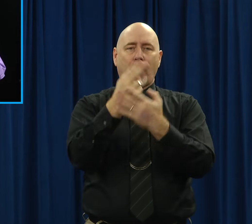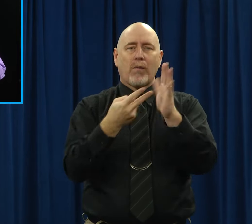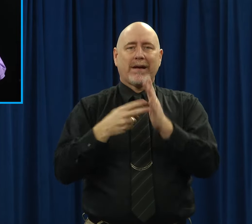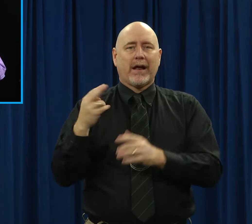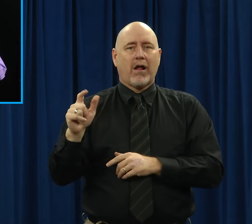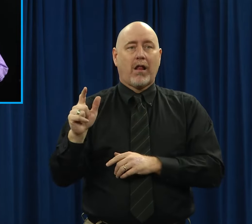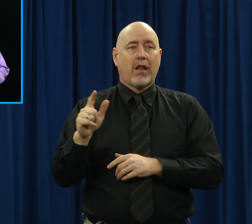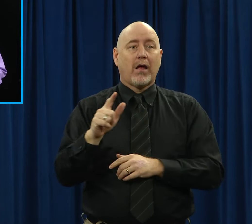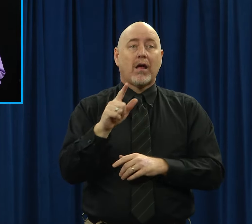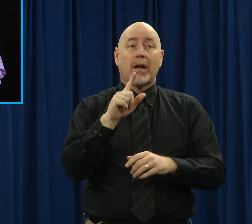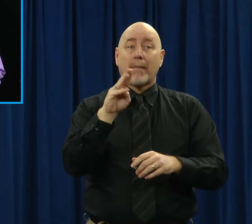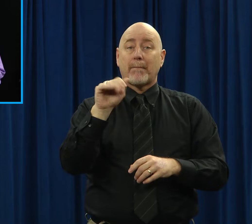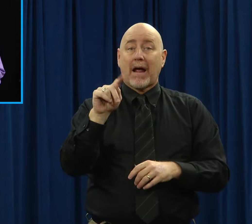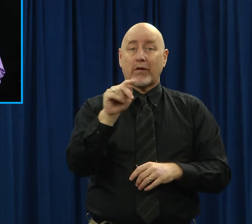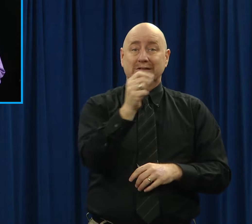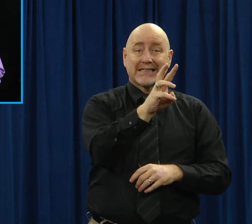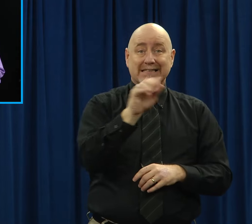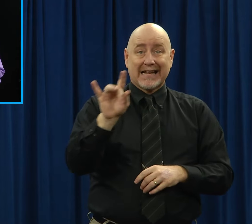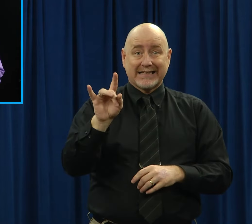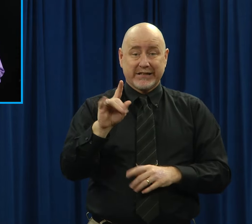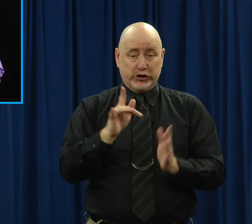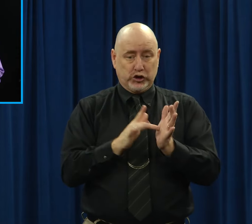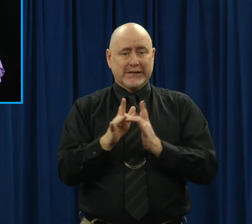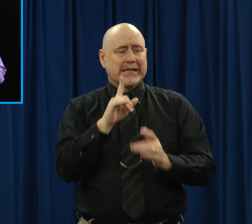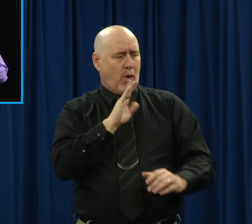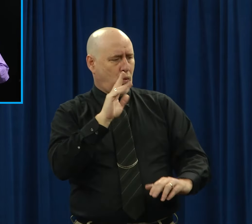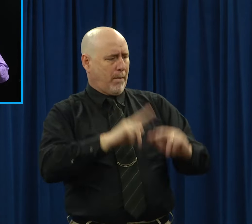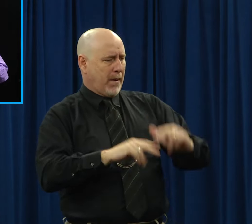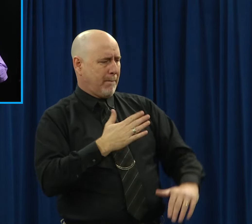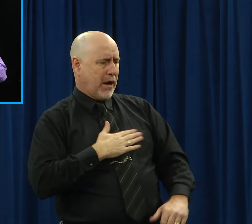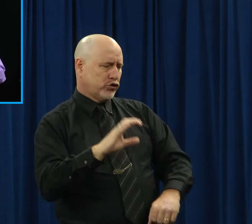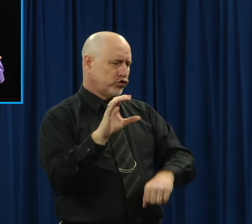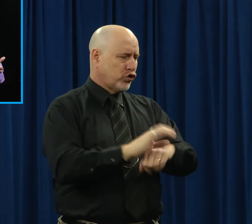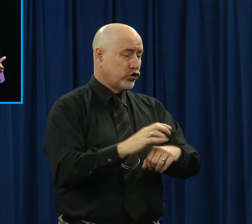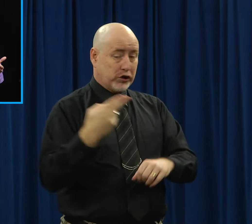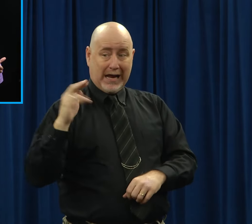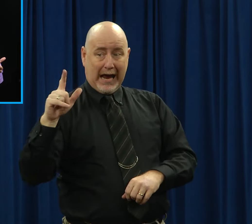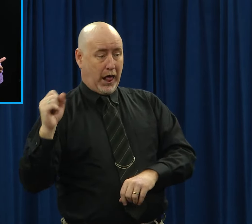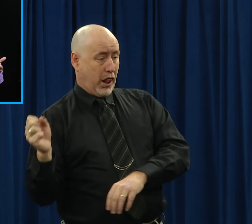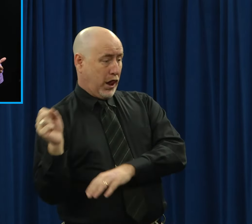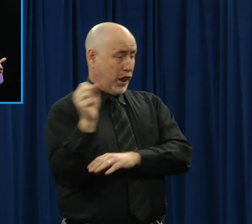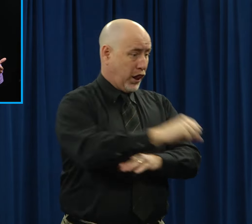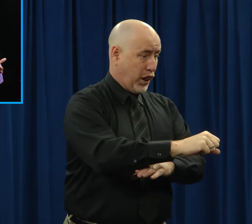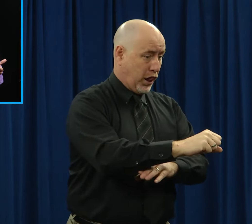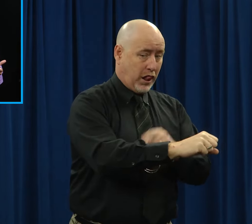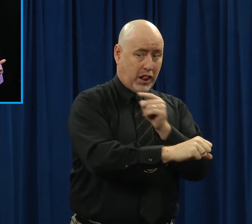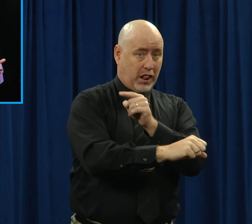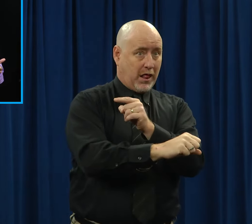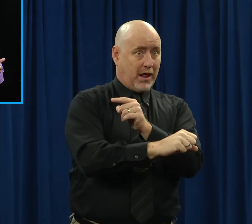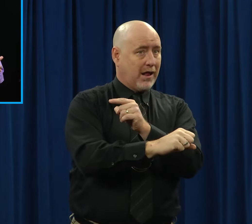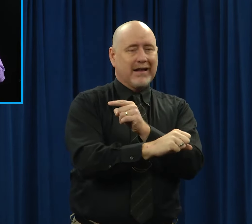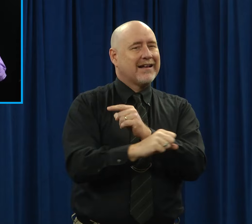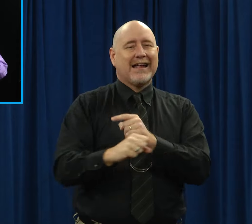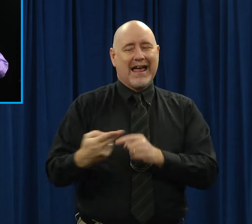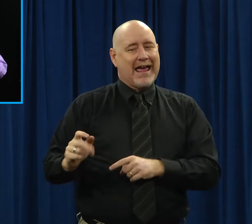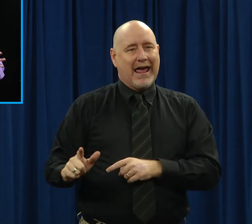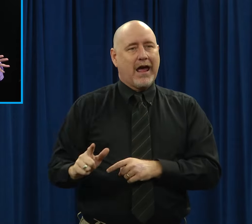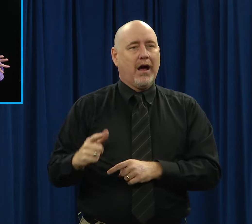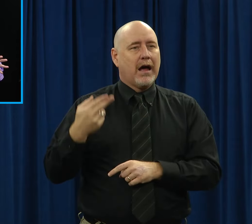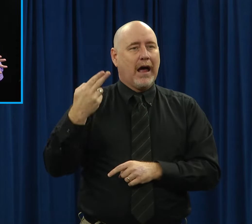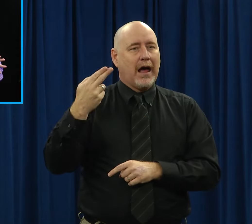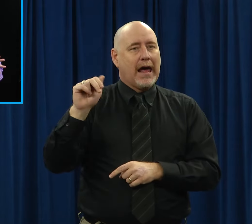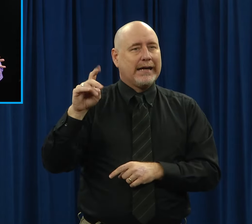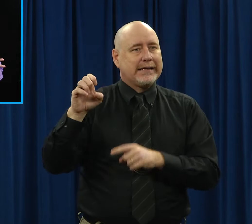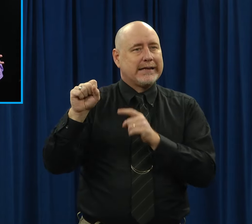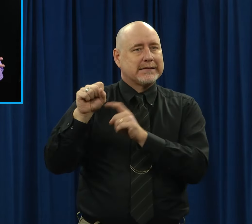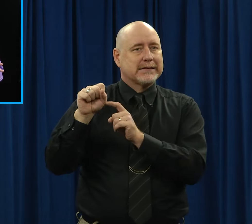Matthew 16:18, when Jesus promised to build His church and He said the gates of hell would not prevail against it, this is not